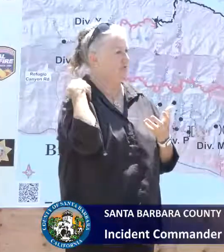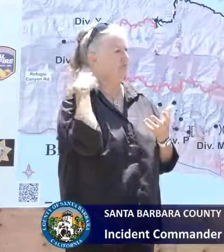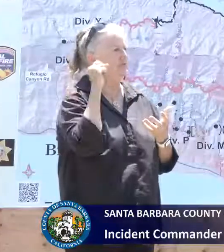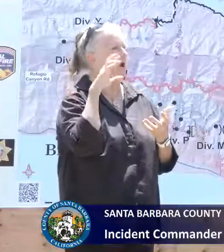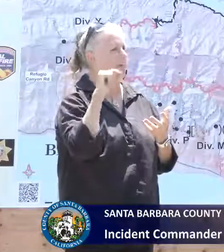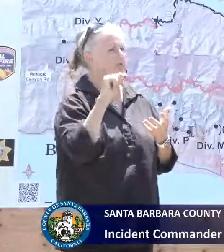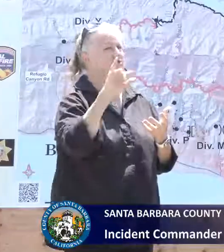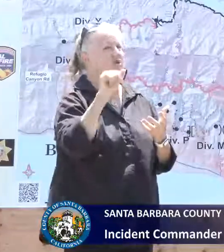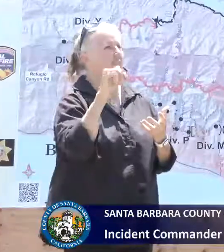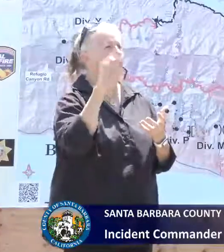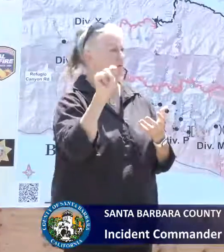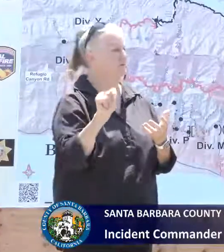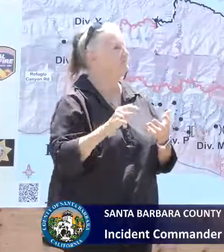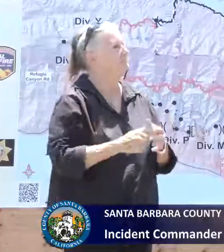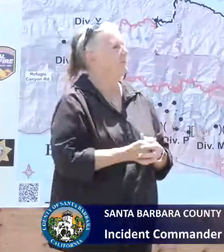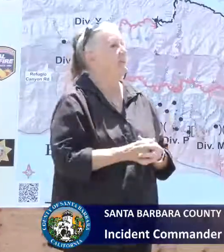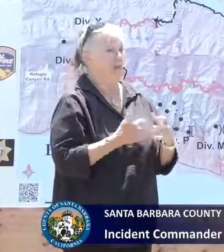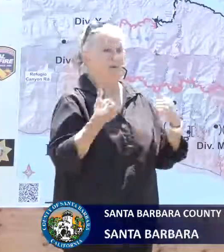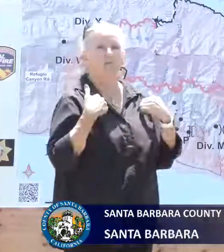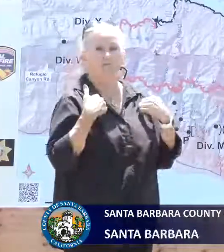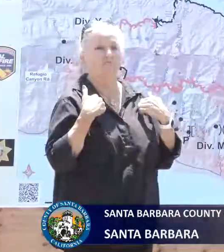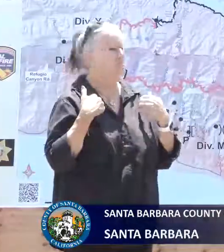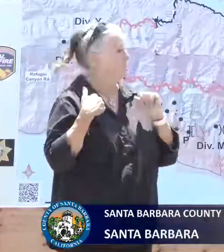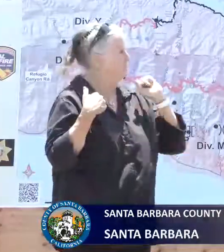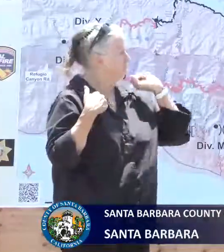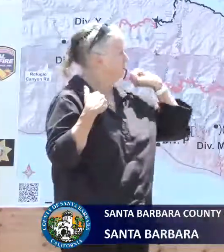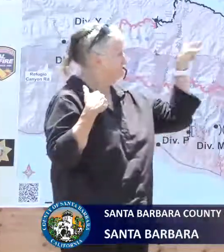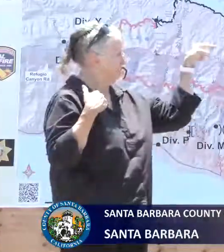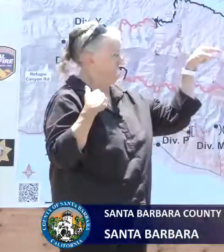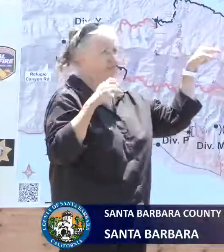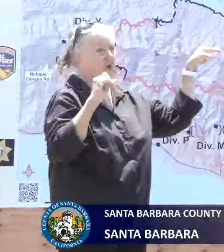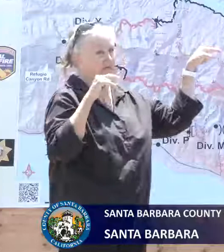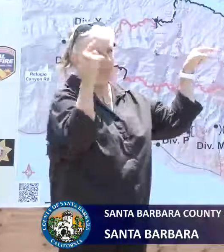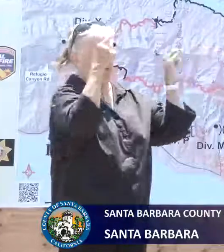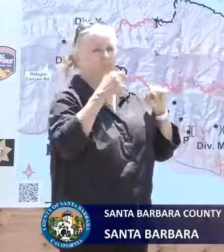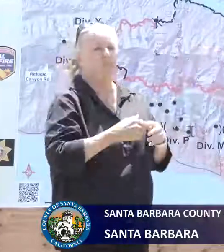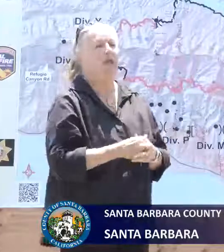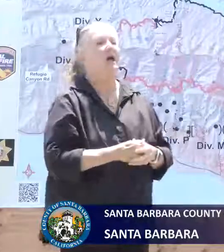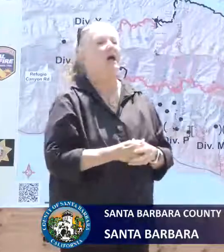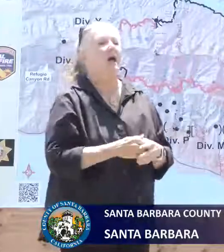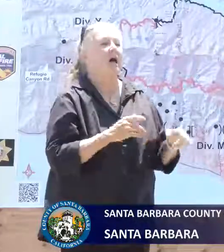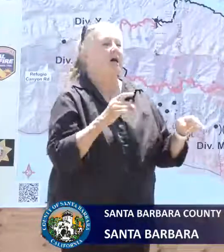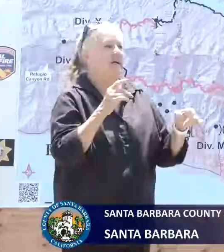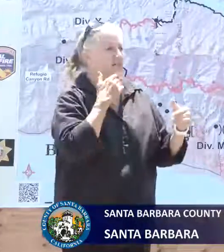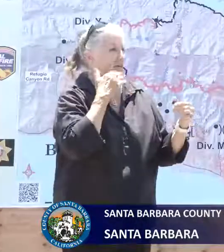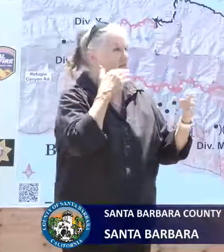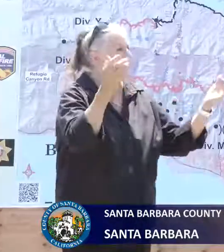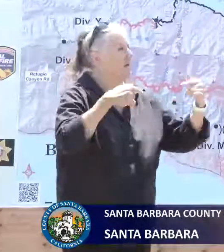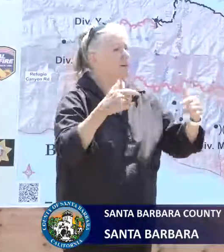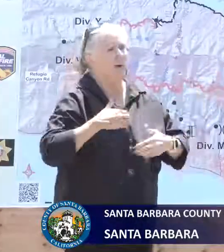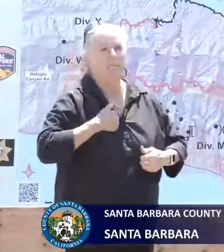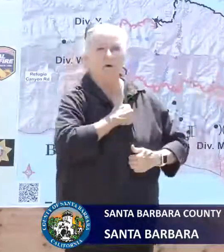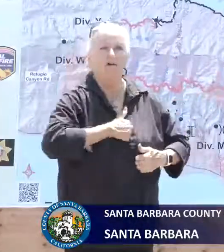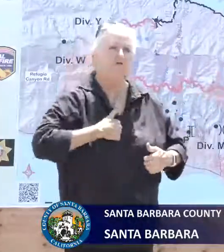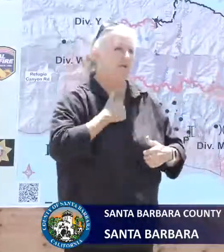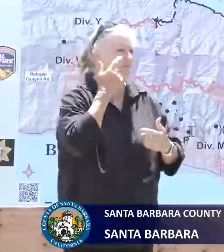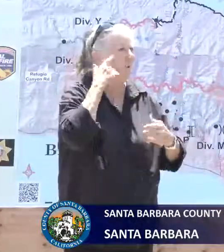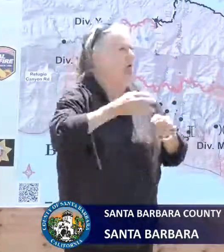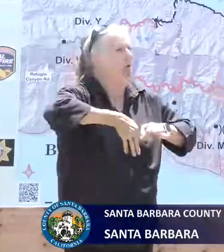Jobber, and there's Scott out here. So thank you for being here. We apologize for the